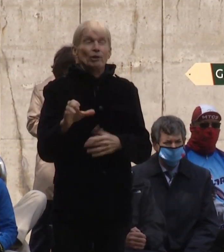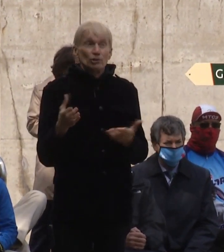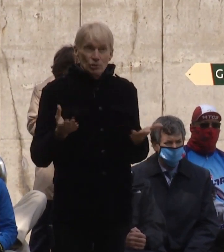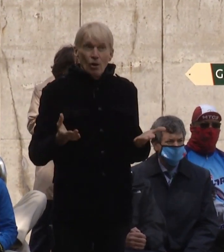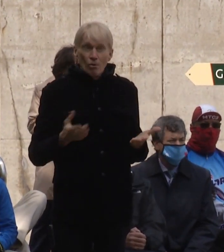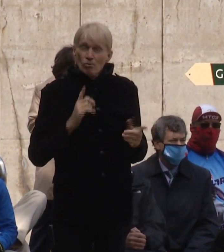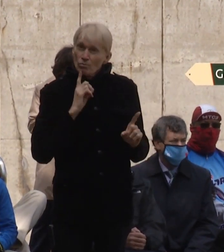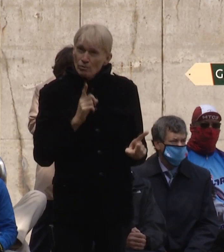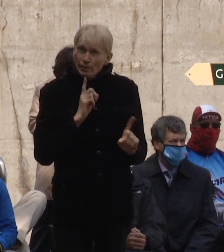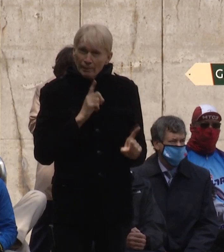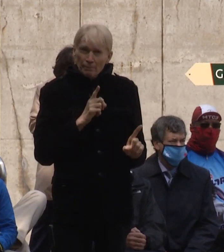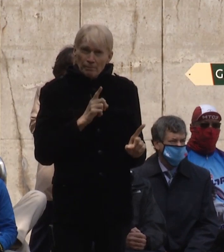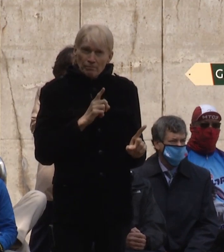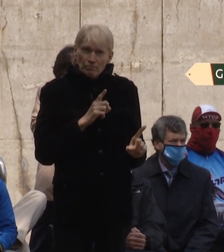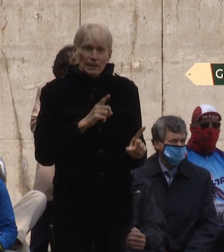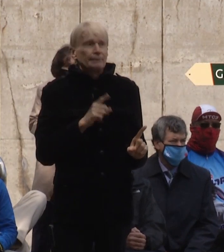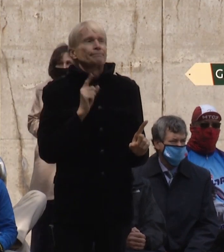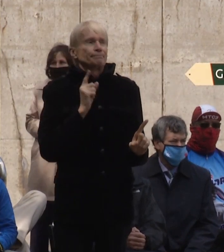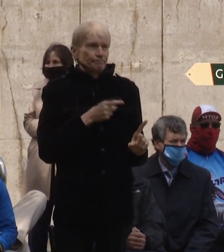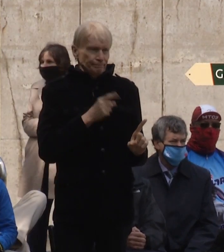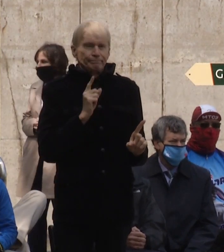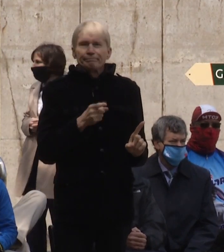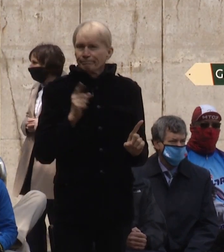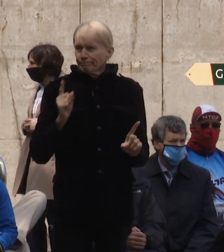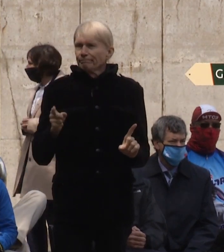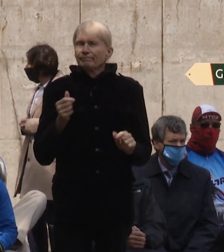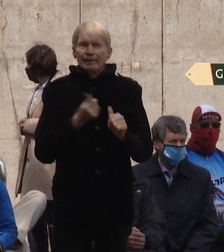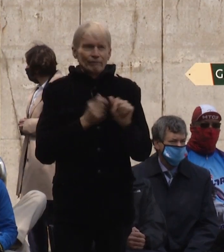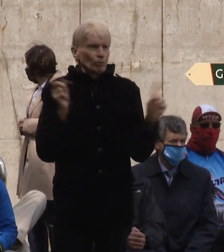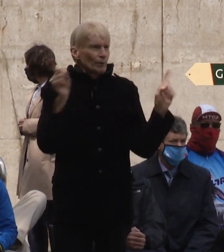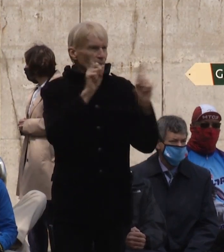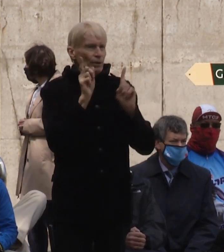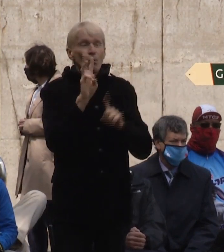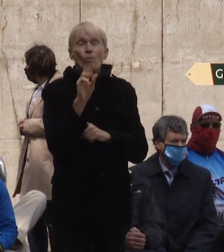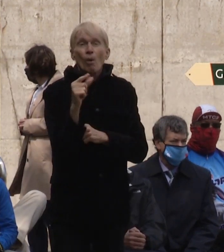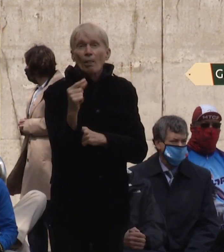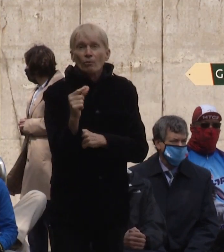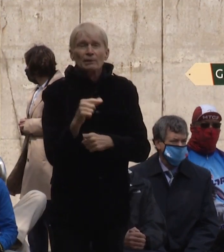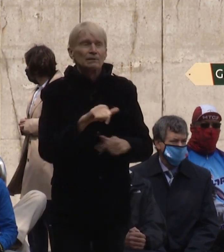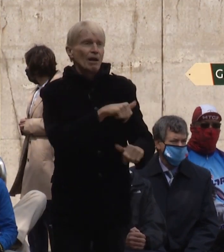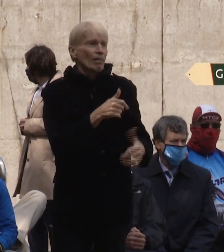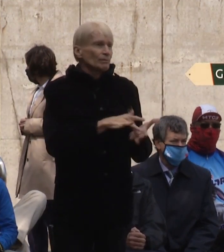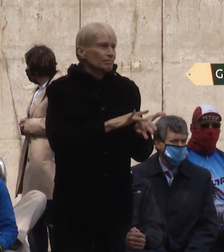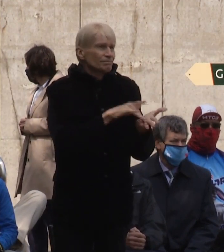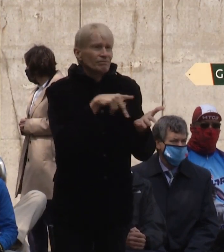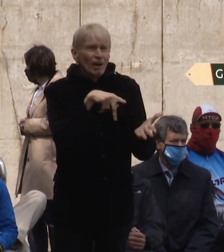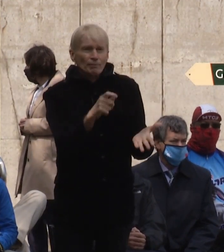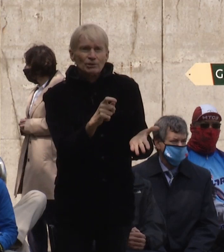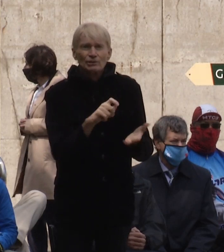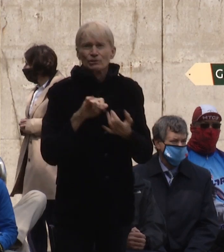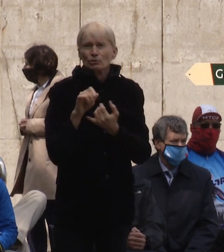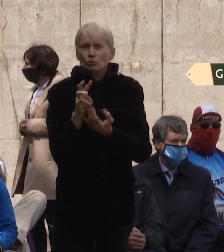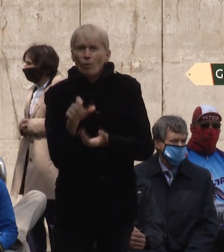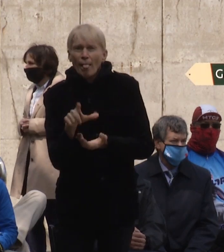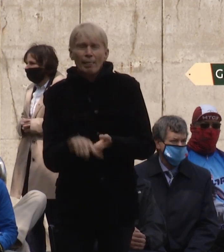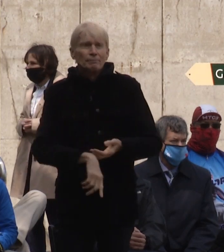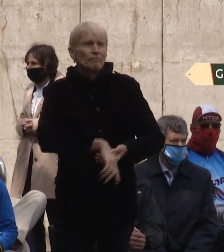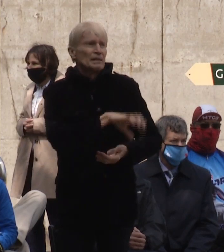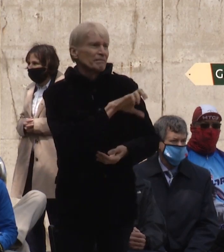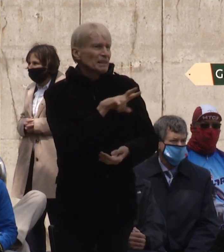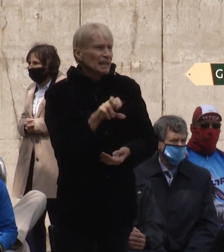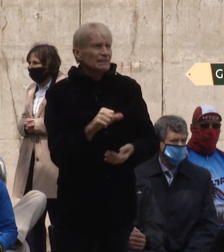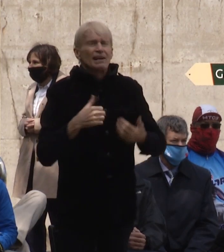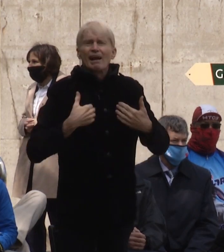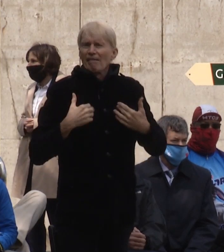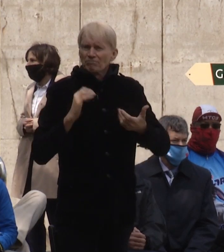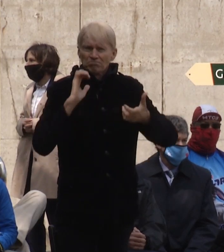really literally at your fingertips in every neighborhood. Walgreens and some of the other pharmacies have, Jewel Osco and CVS have been tremendous